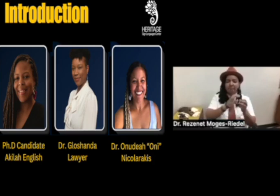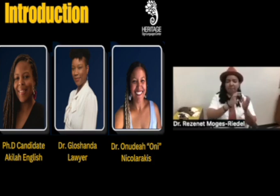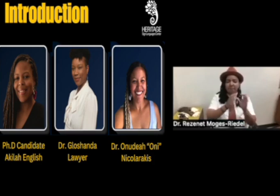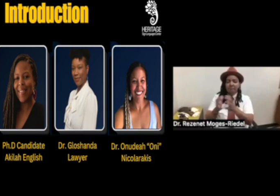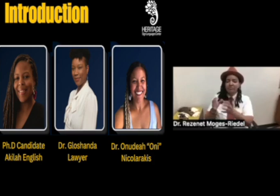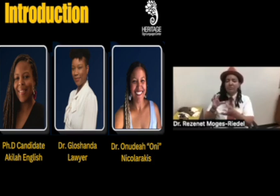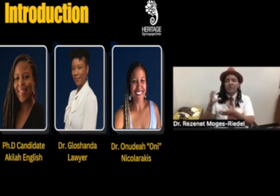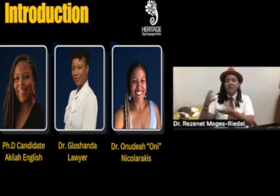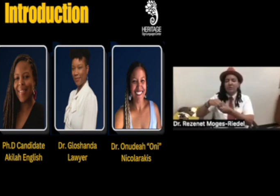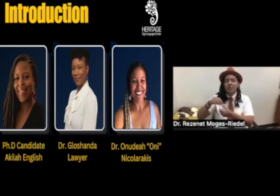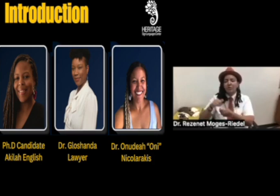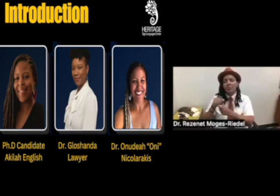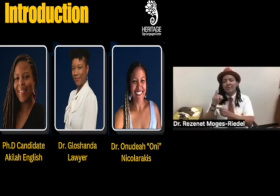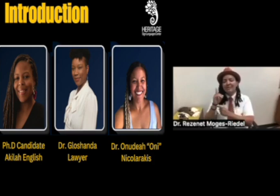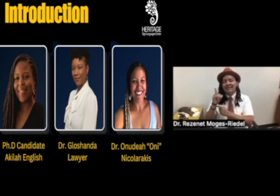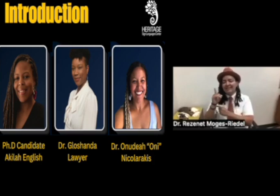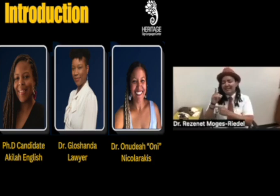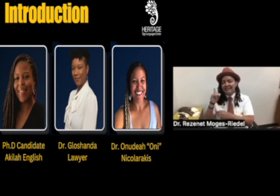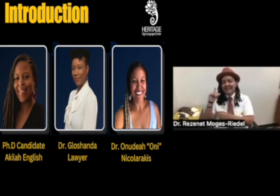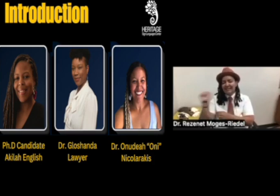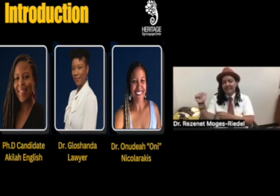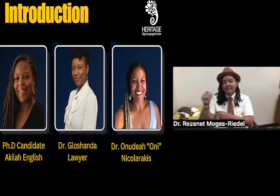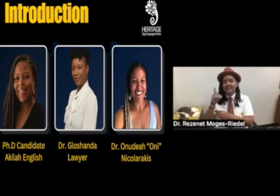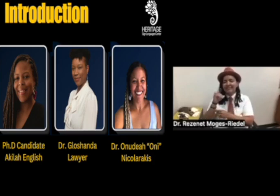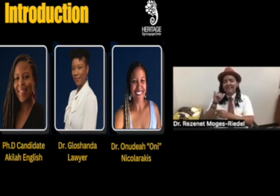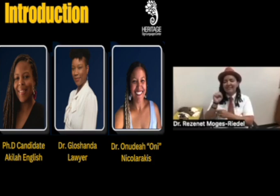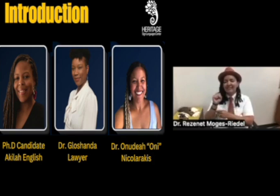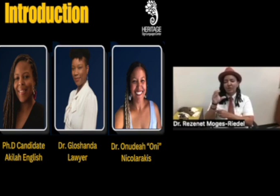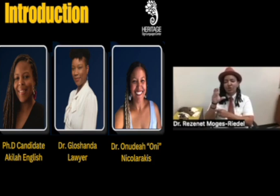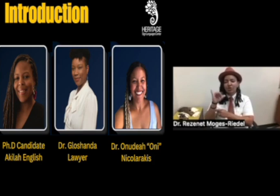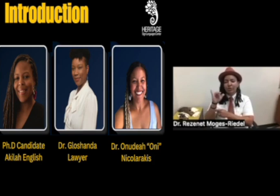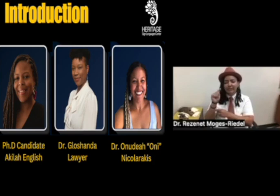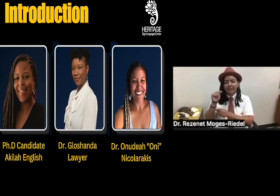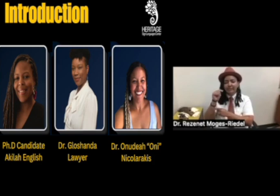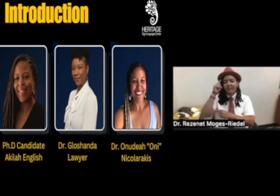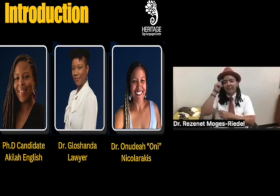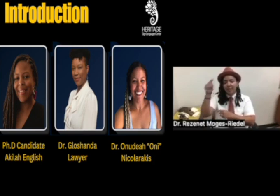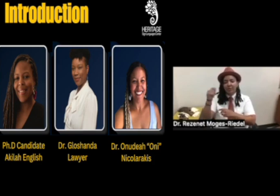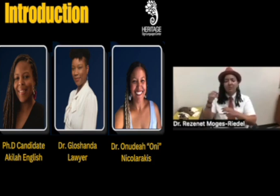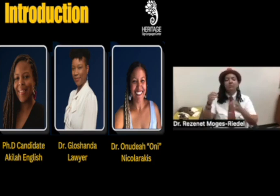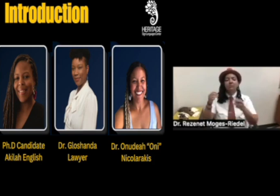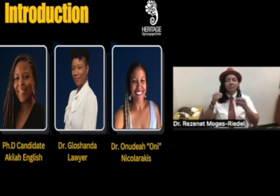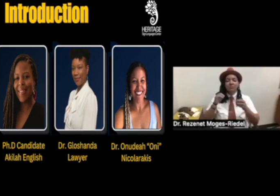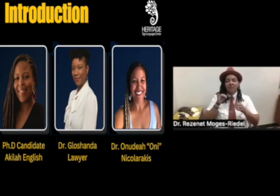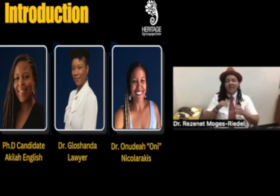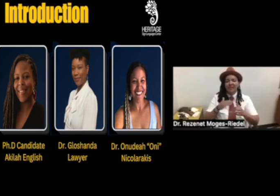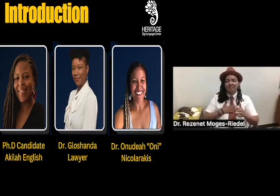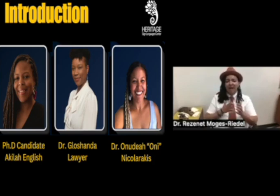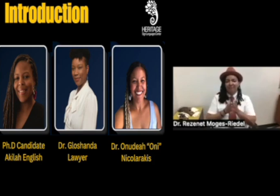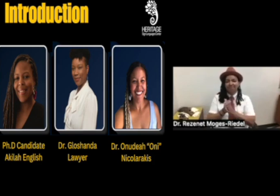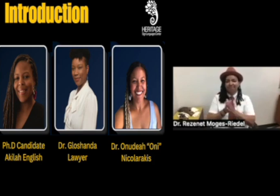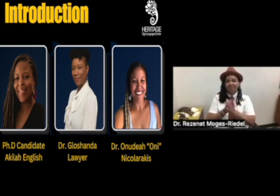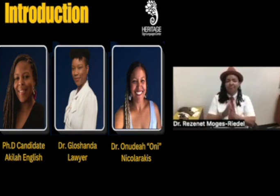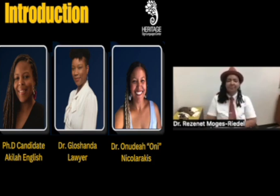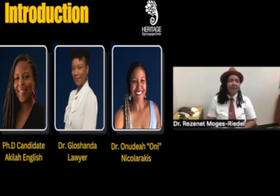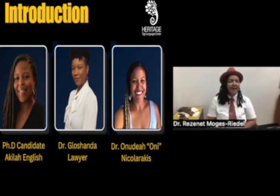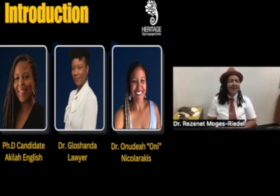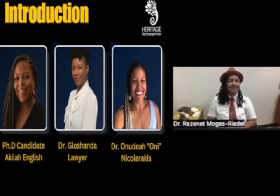as well, and how those intersections work with those discrit and the disability critical